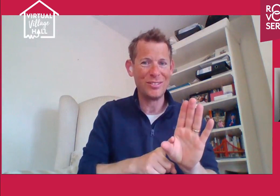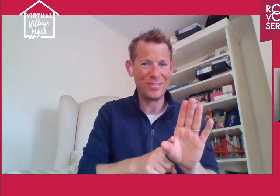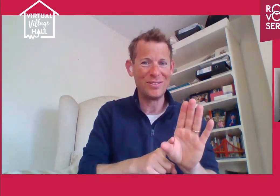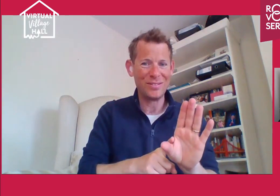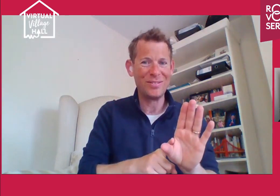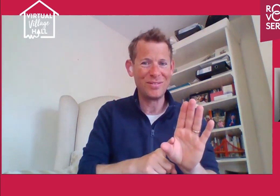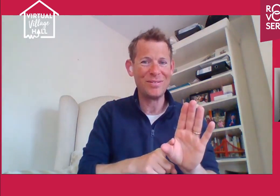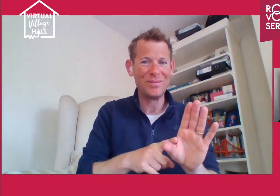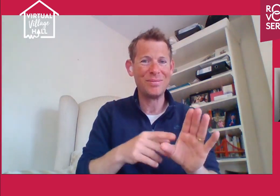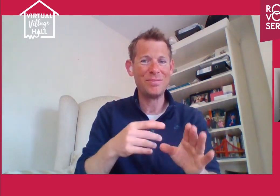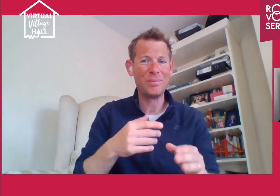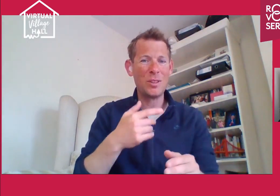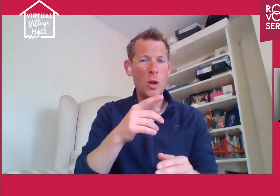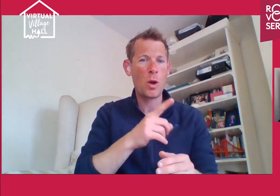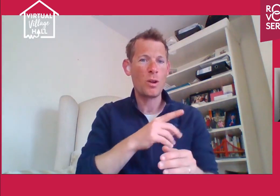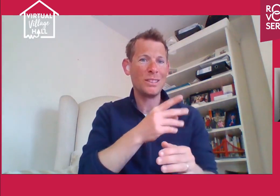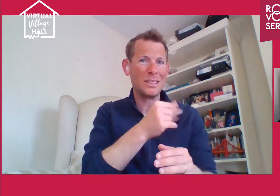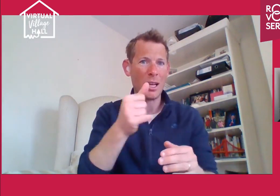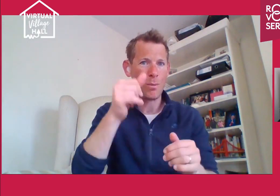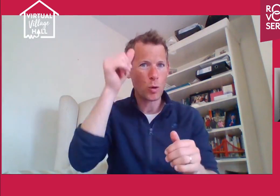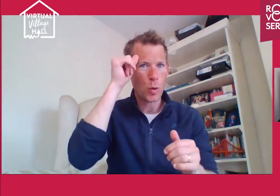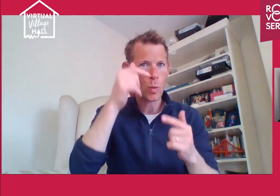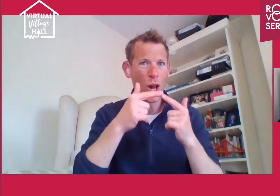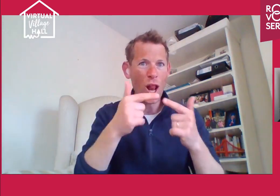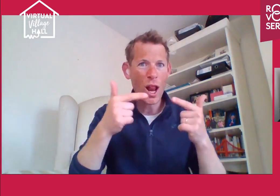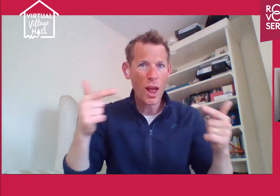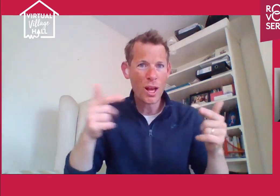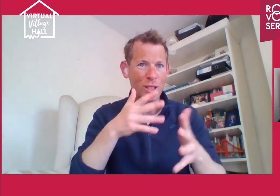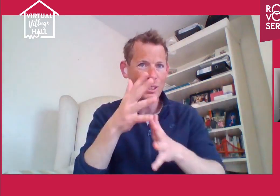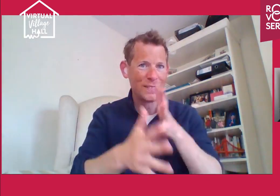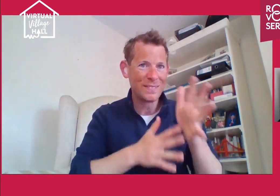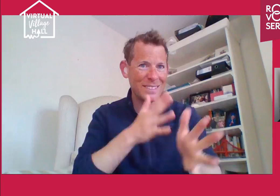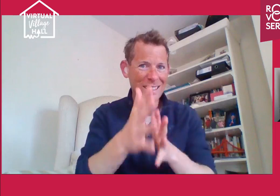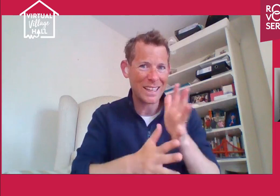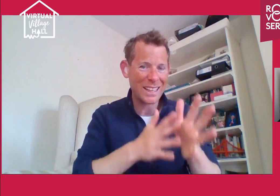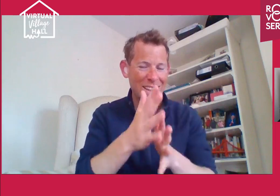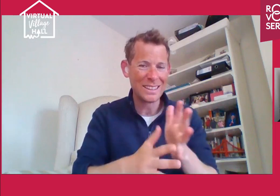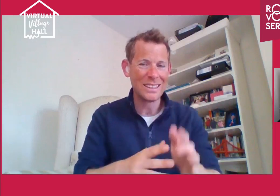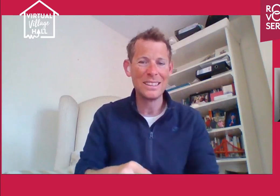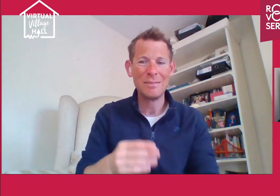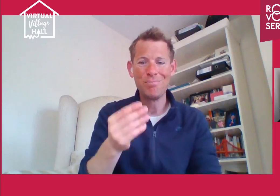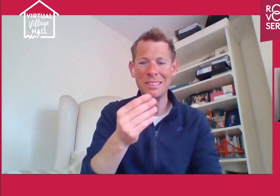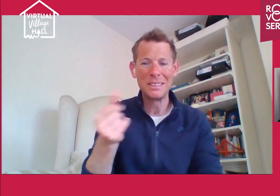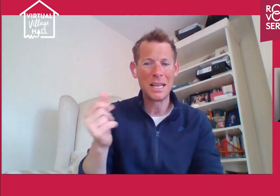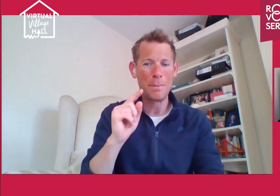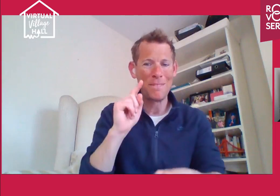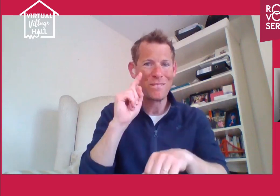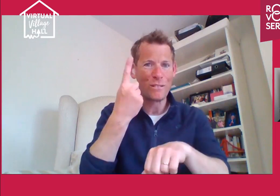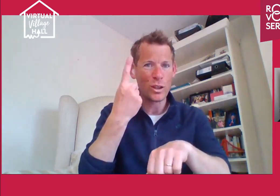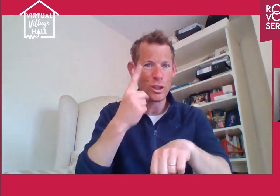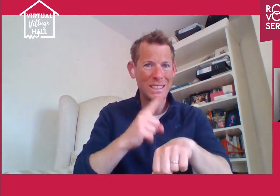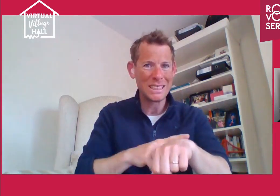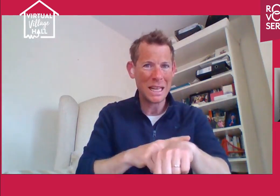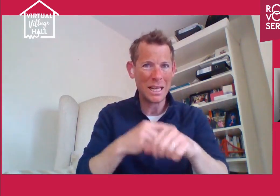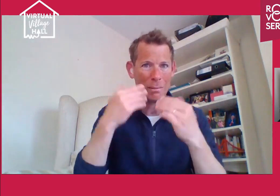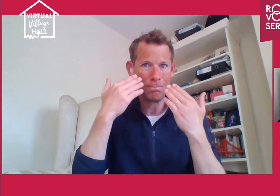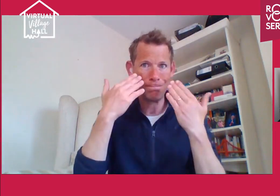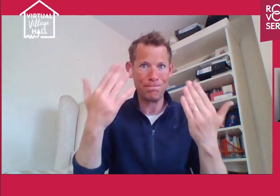So it's some signs that you've learnt over the last year. And I know there's a lot of signs that you've been learning. And some be